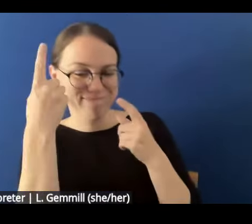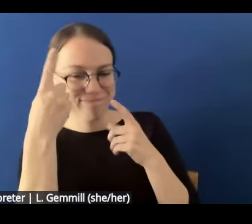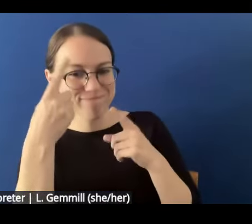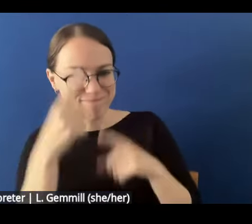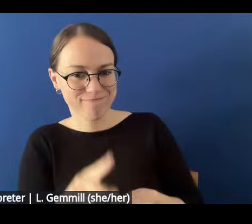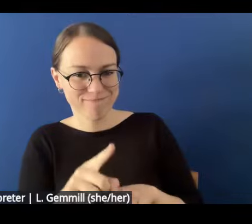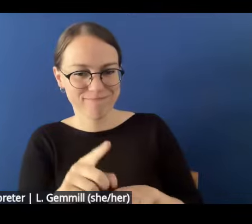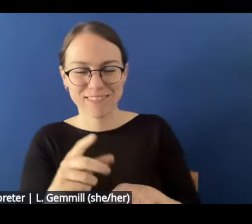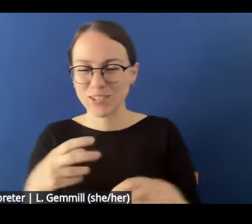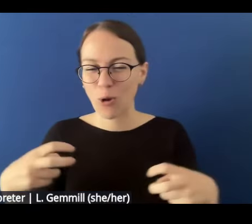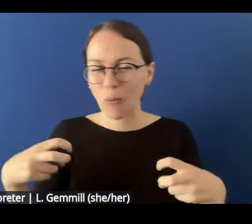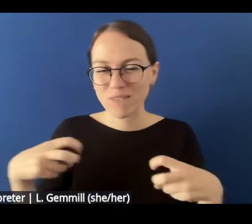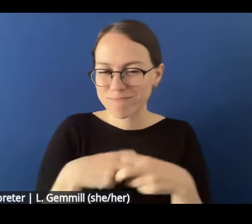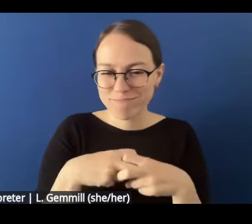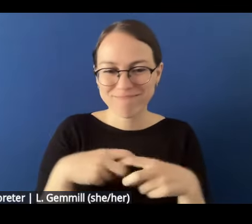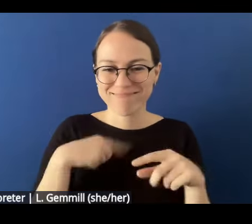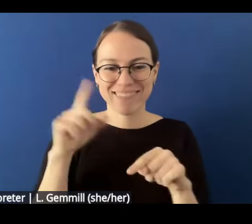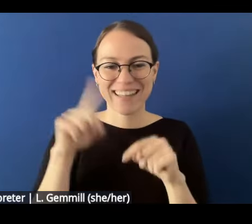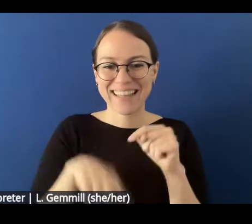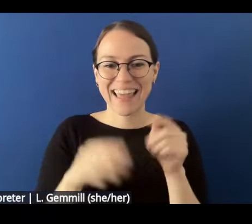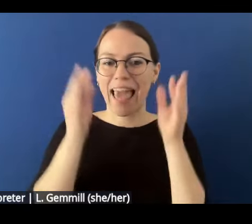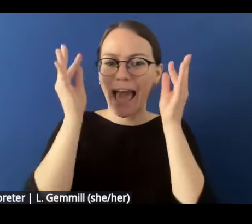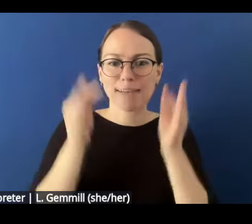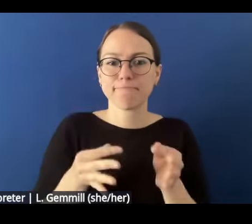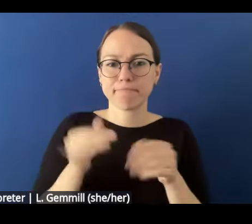this circulator is barred.